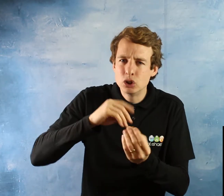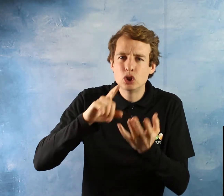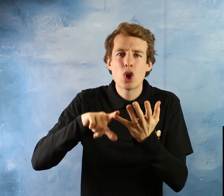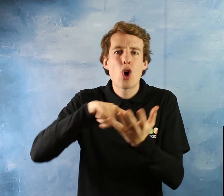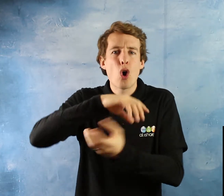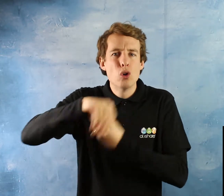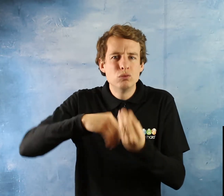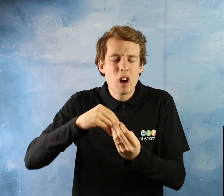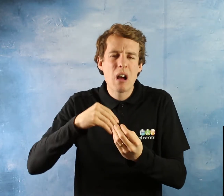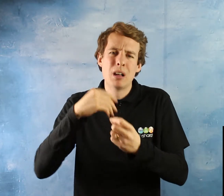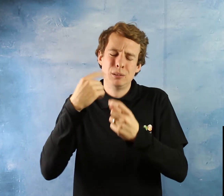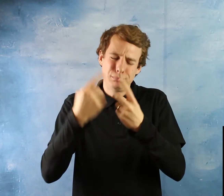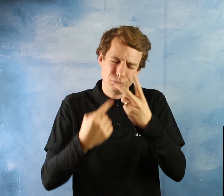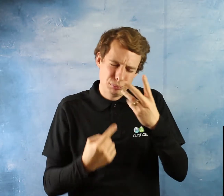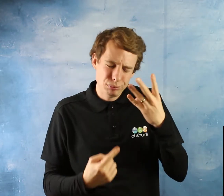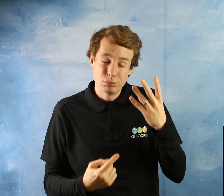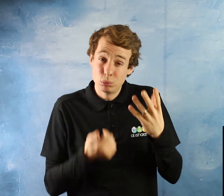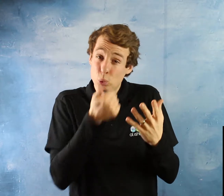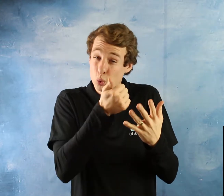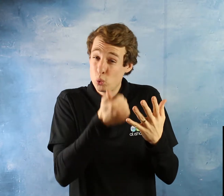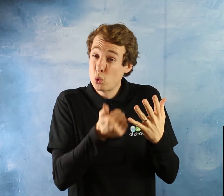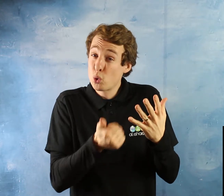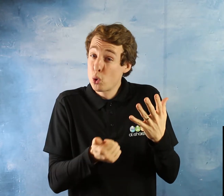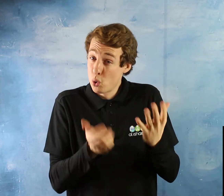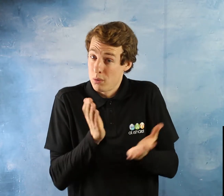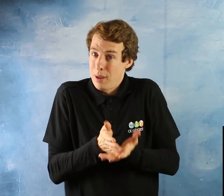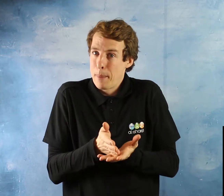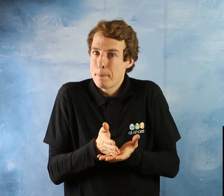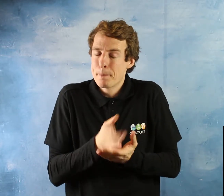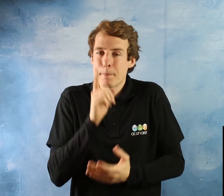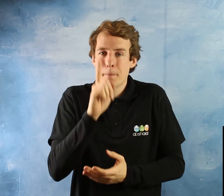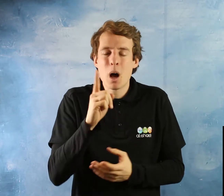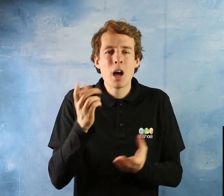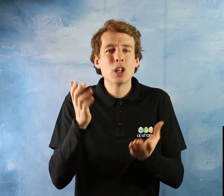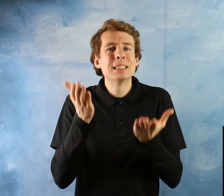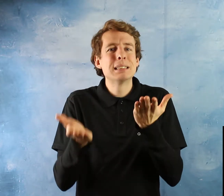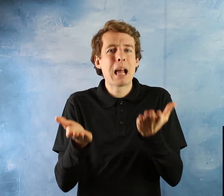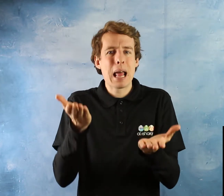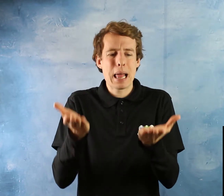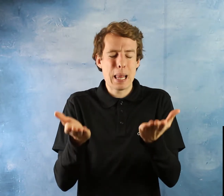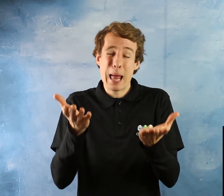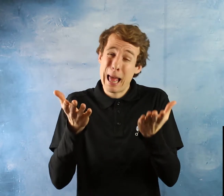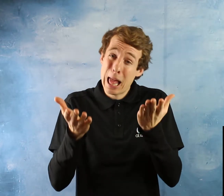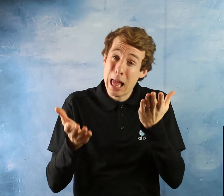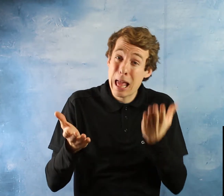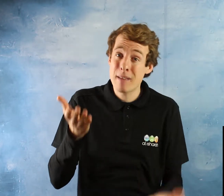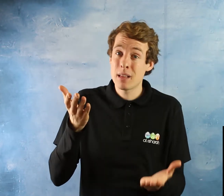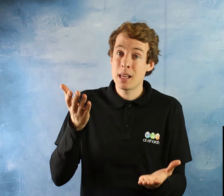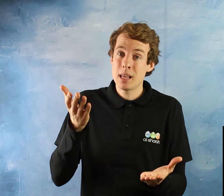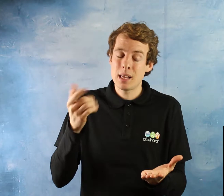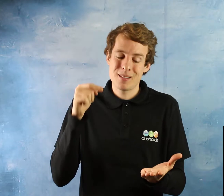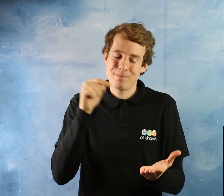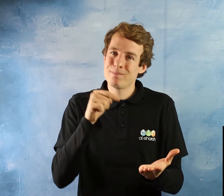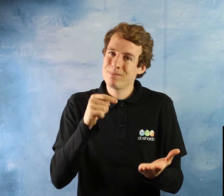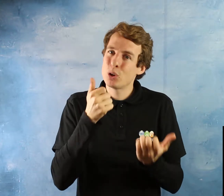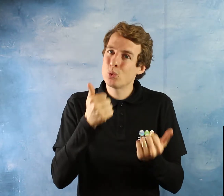what we need also in the Day of Judgment to make our scale of good deeds heavy? Through our conduct with other people.